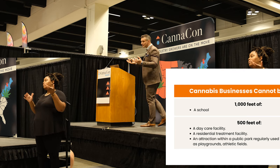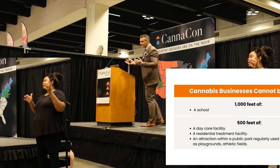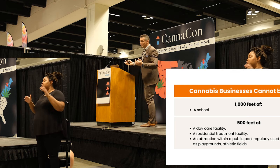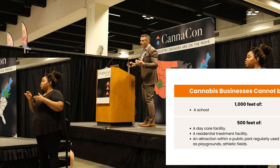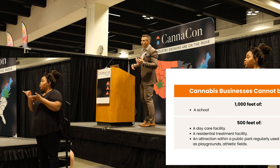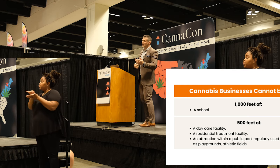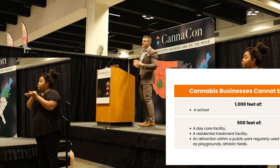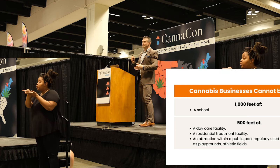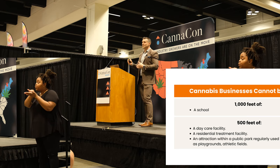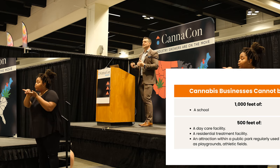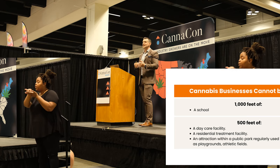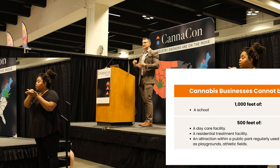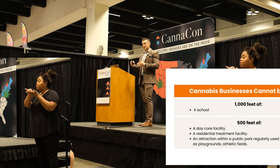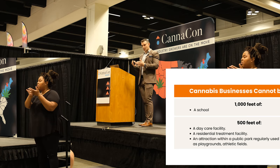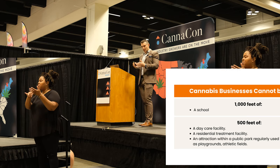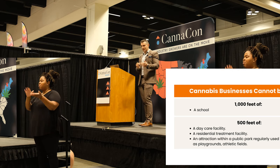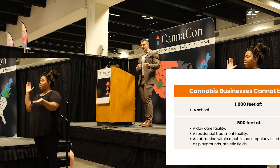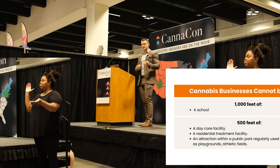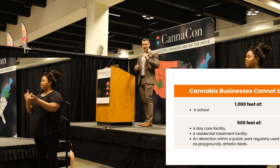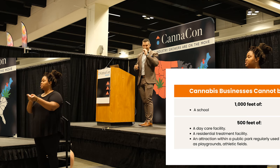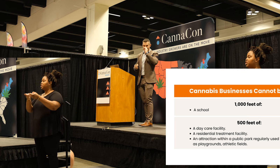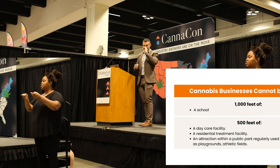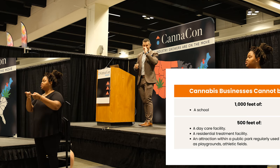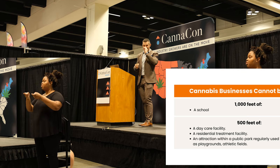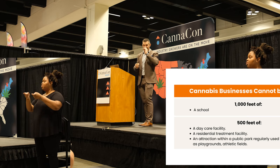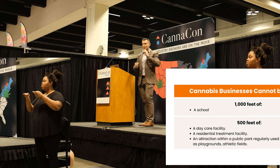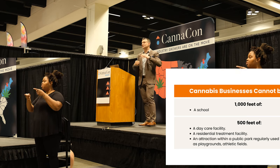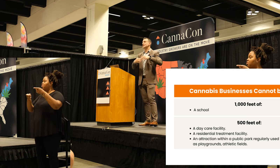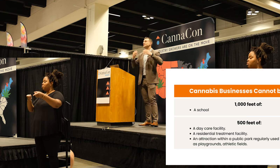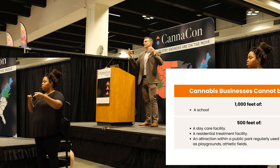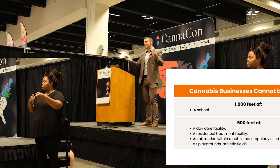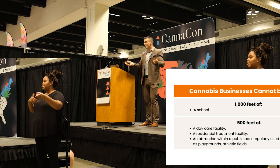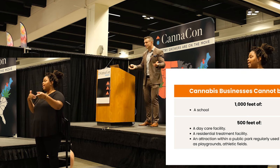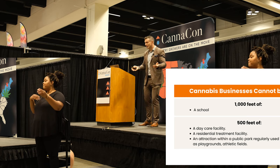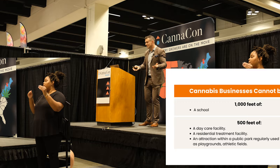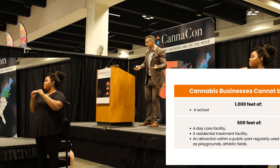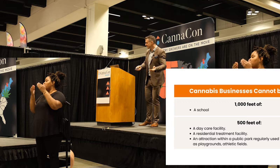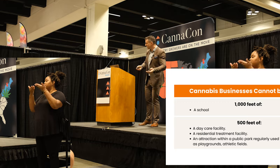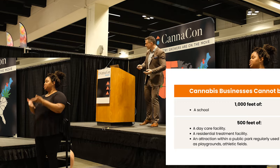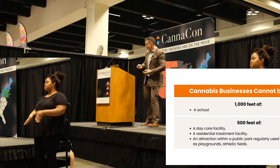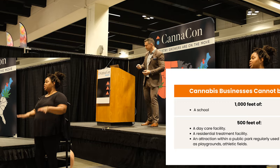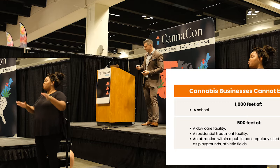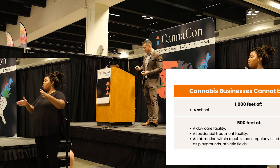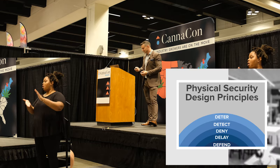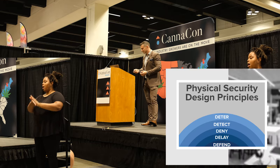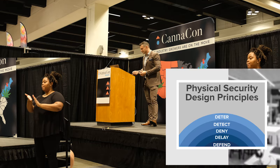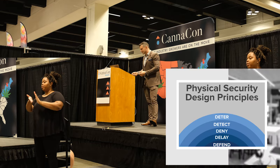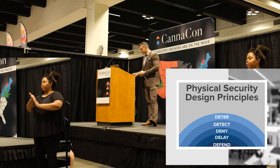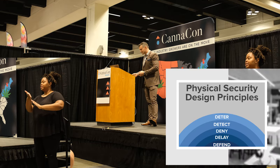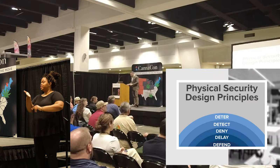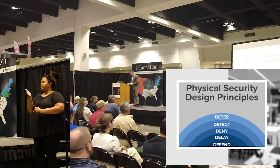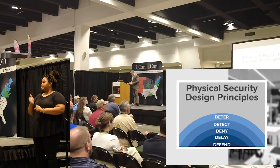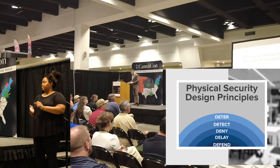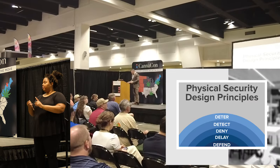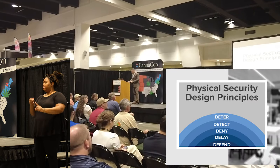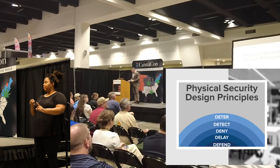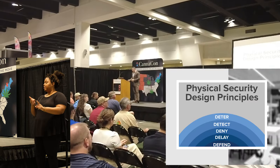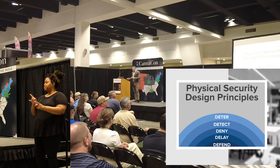New York, where it's a little bit less controlled by the municipalities because they have more general sort of opt-in, opt-out status.